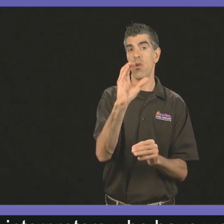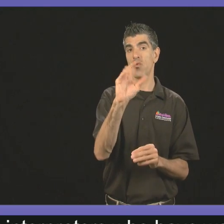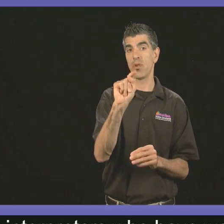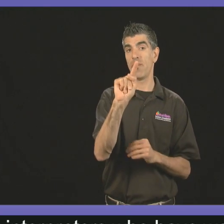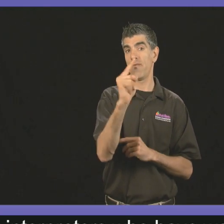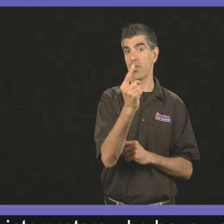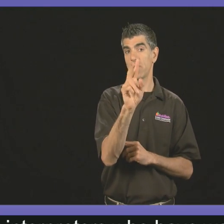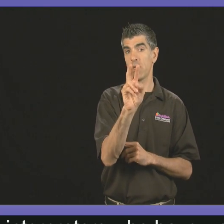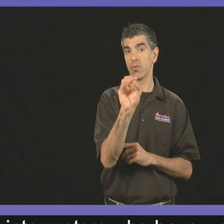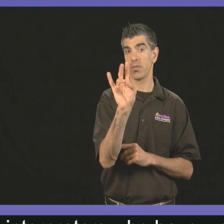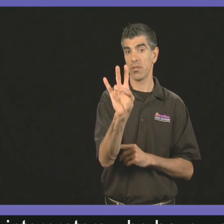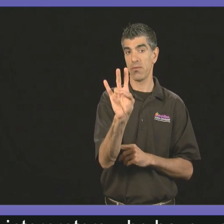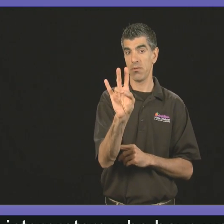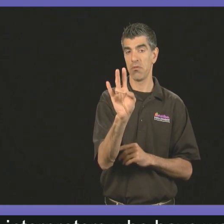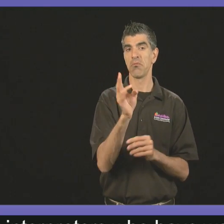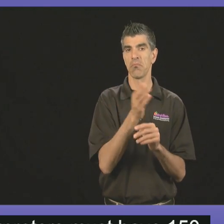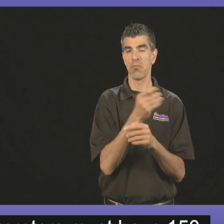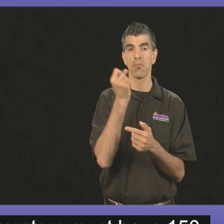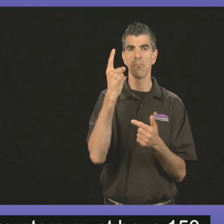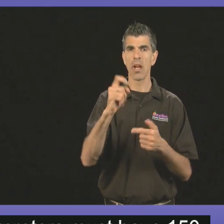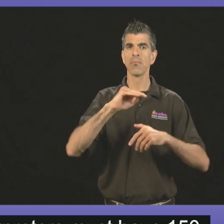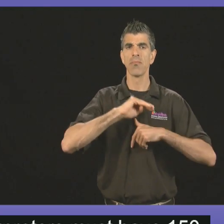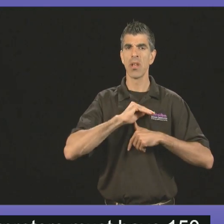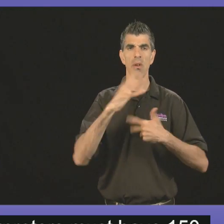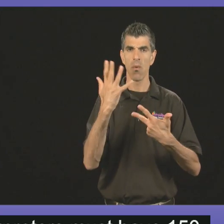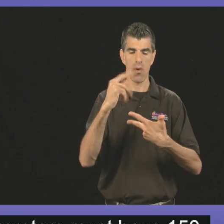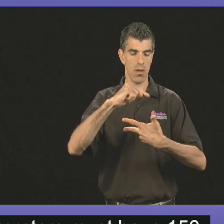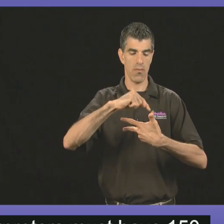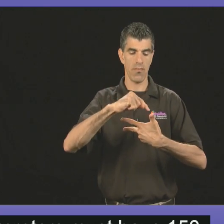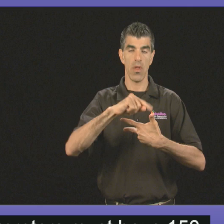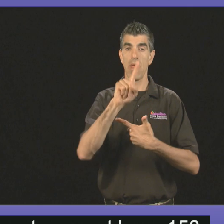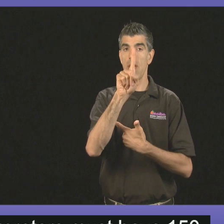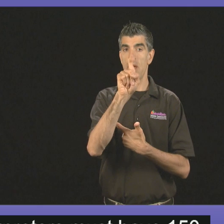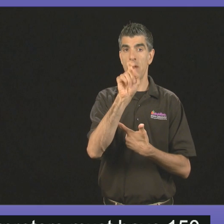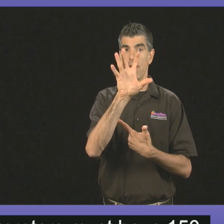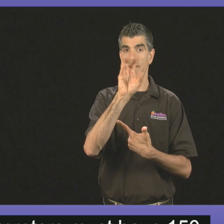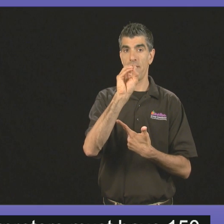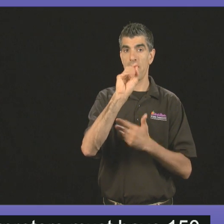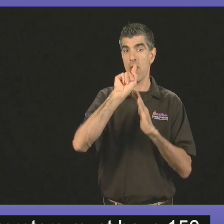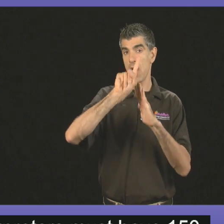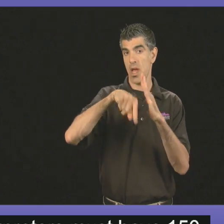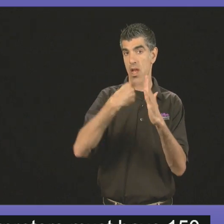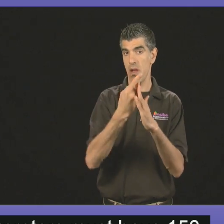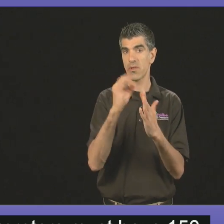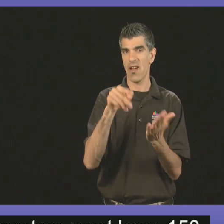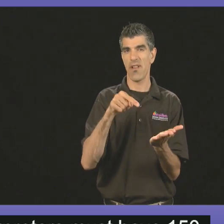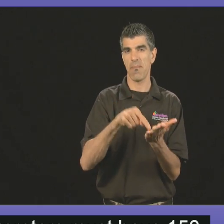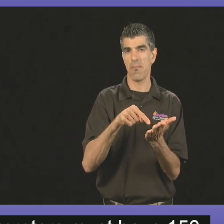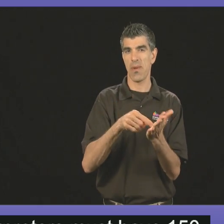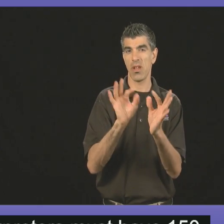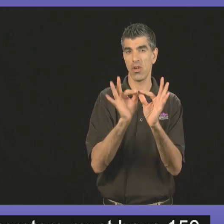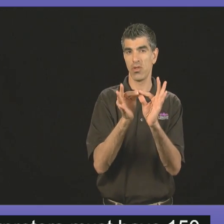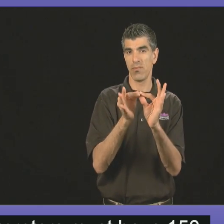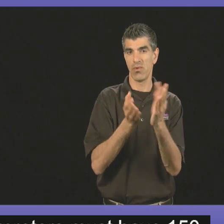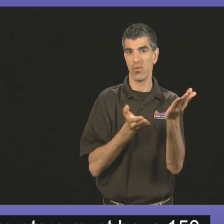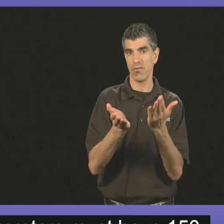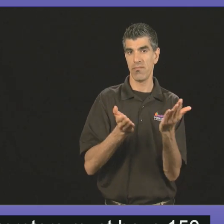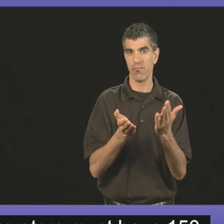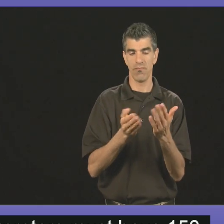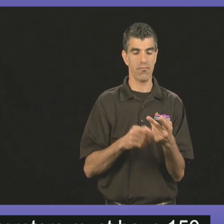1st, 2007. Class B interpreters must have 150 hours of paid interpreting